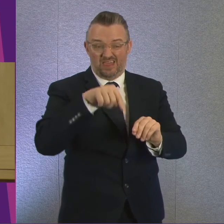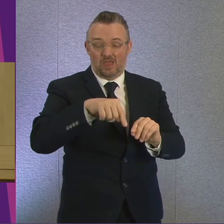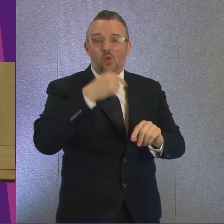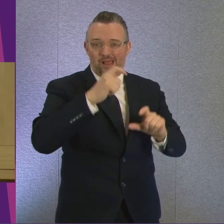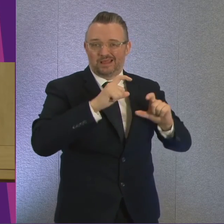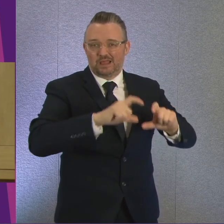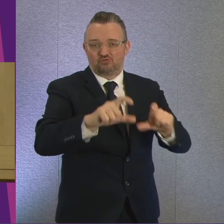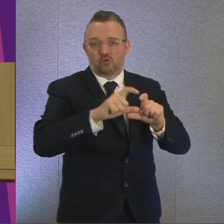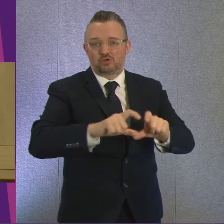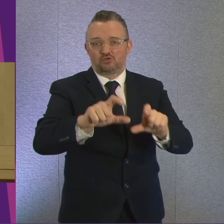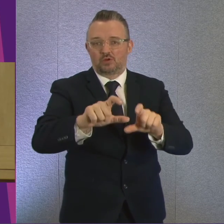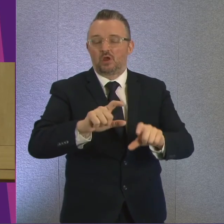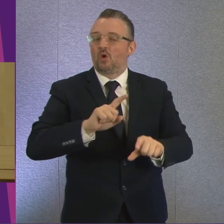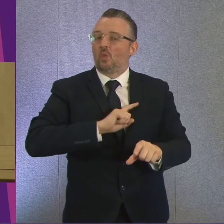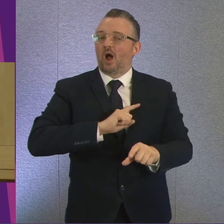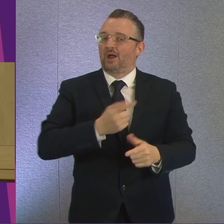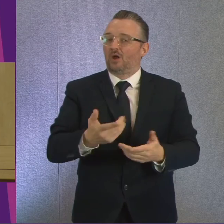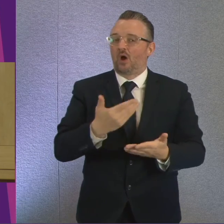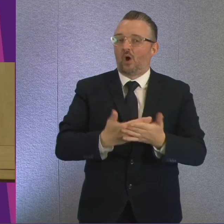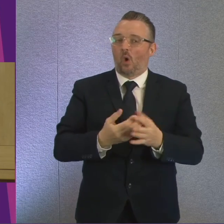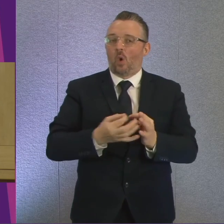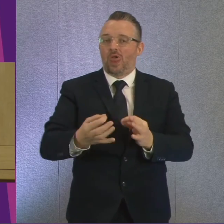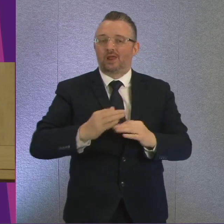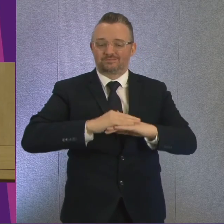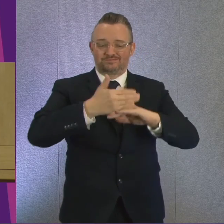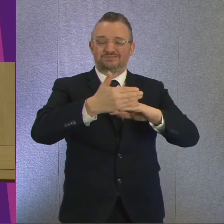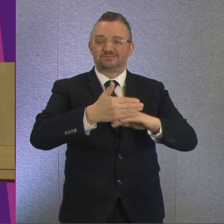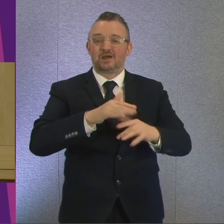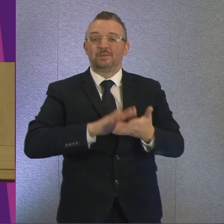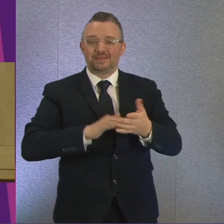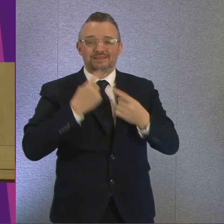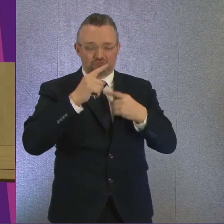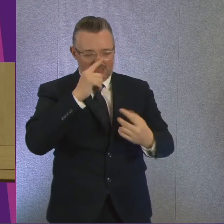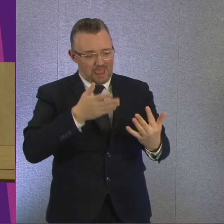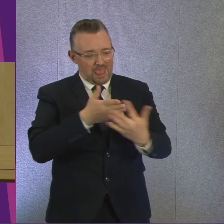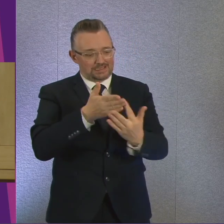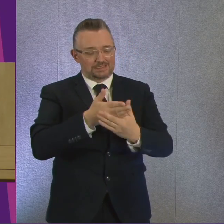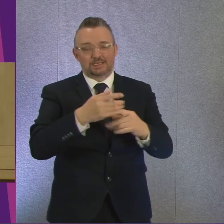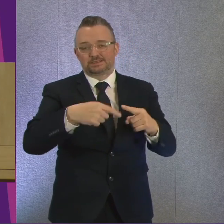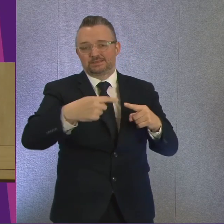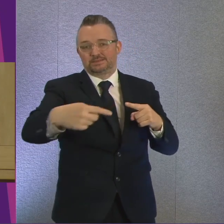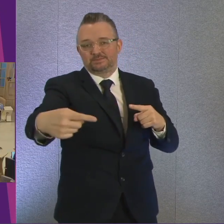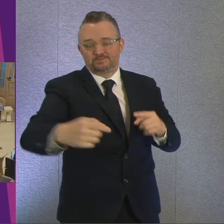that as it's an online resource, that it will be something that will be added to over the coming weeks.